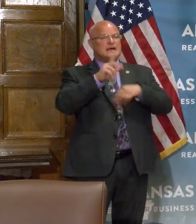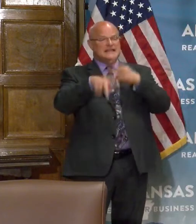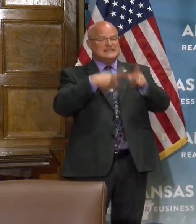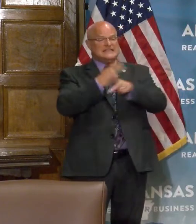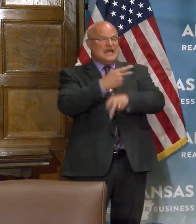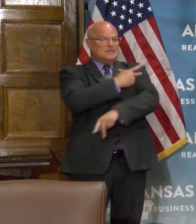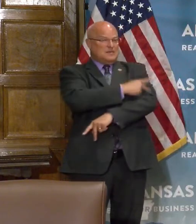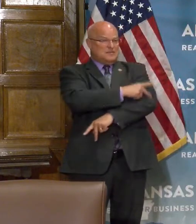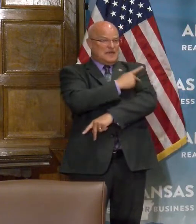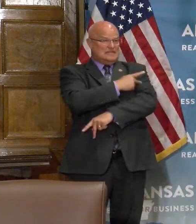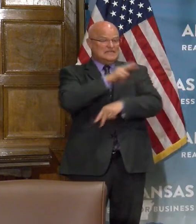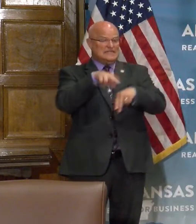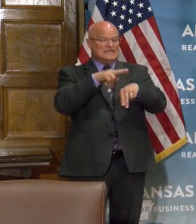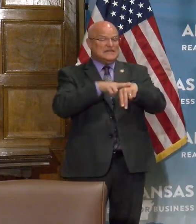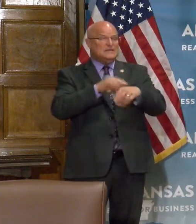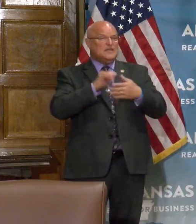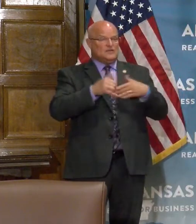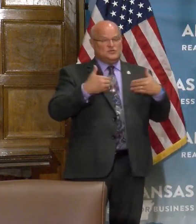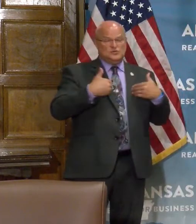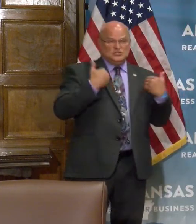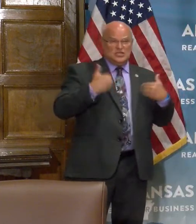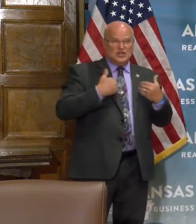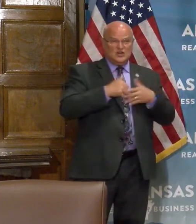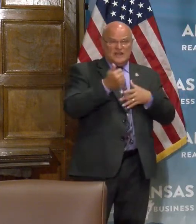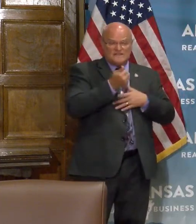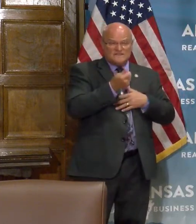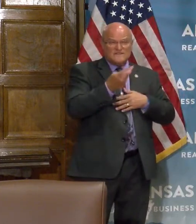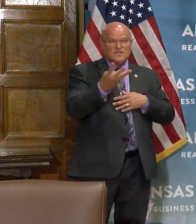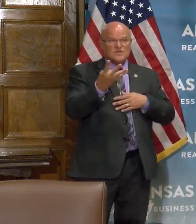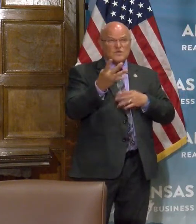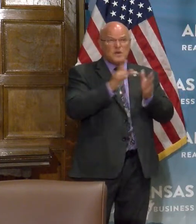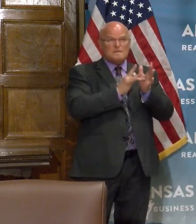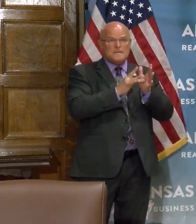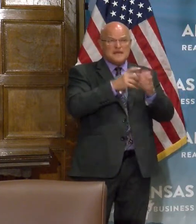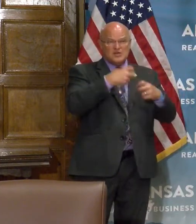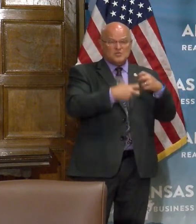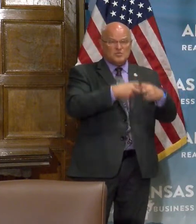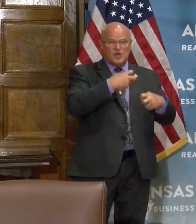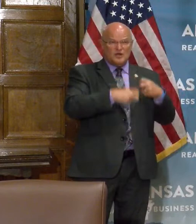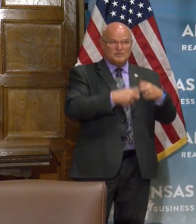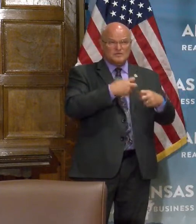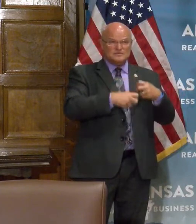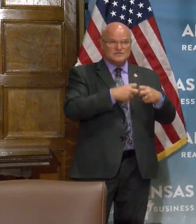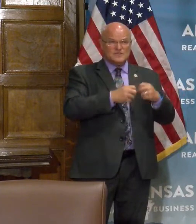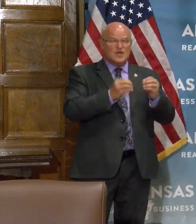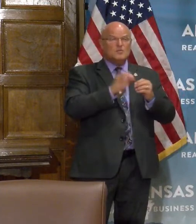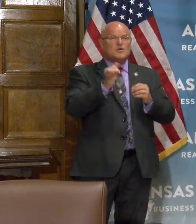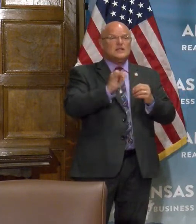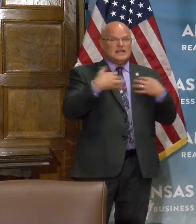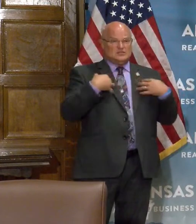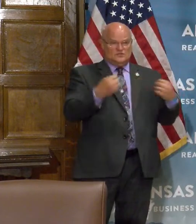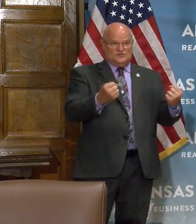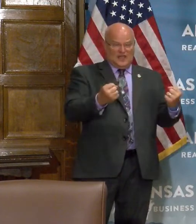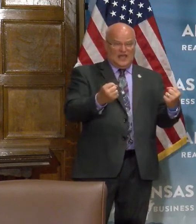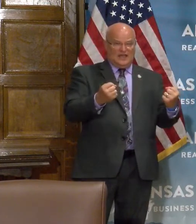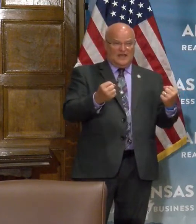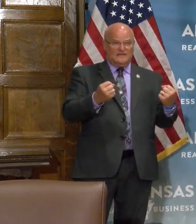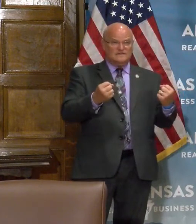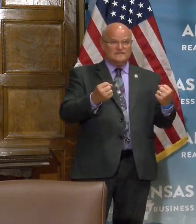of patients. Typically, those who are younger and have fewer medical conditions are more likely to survive